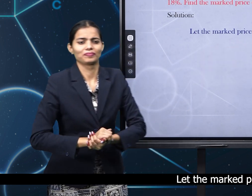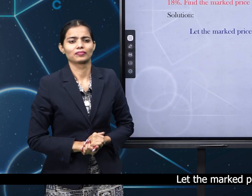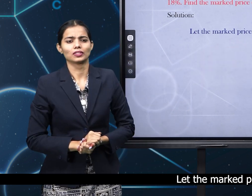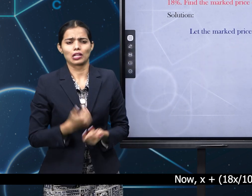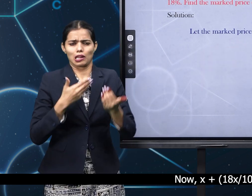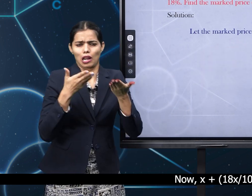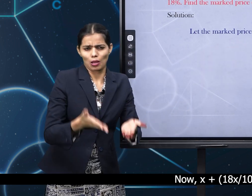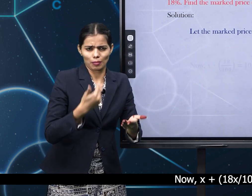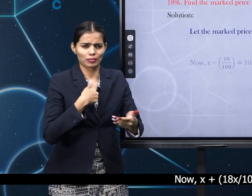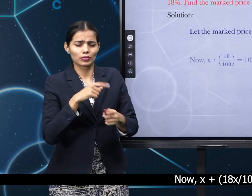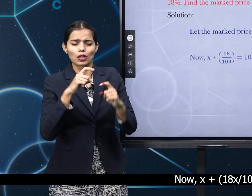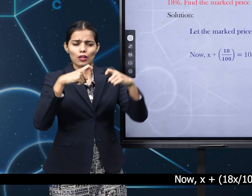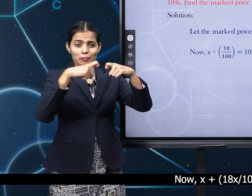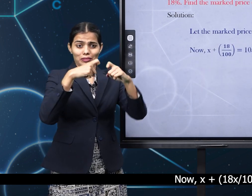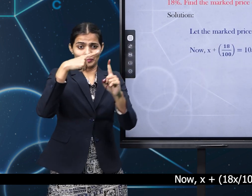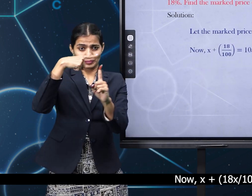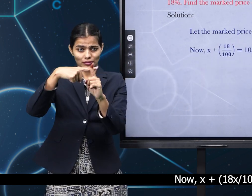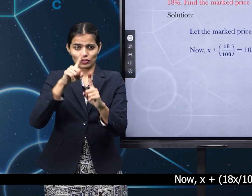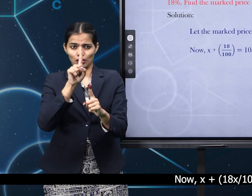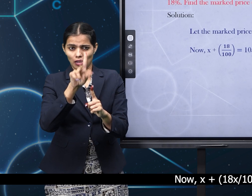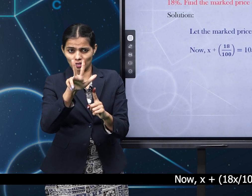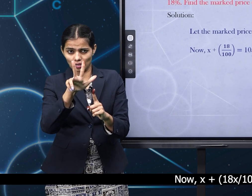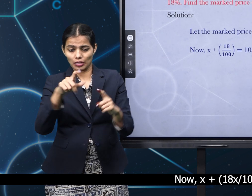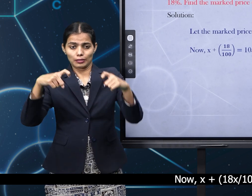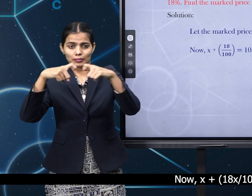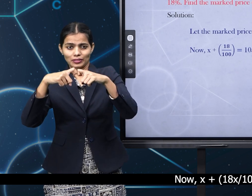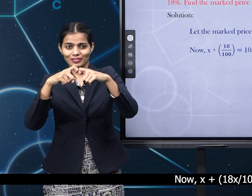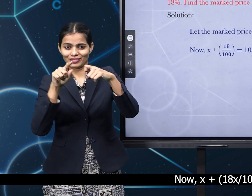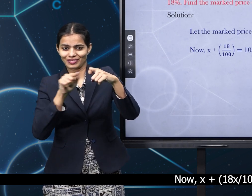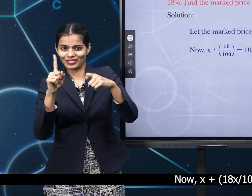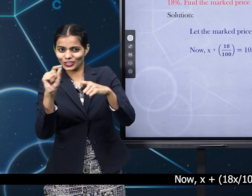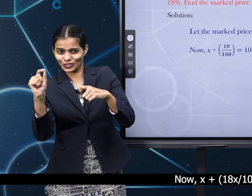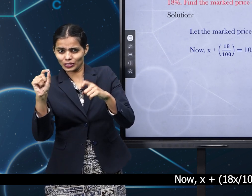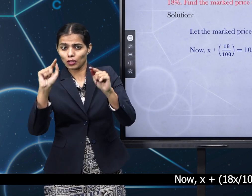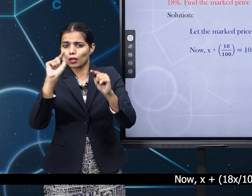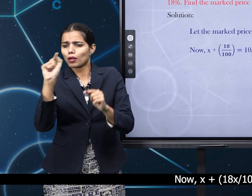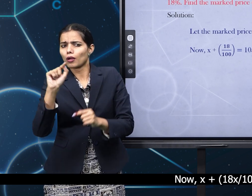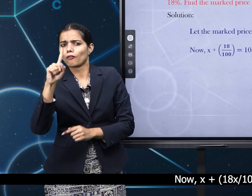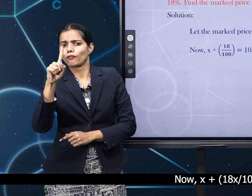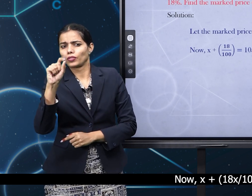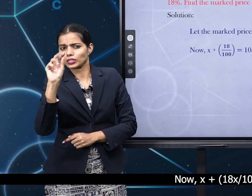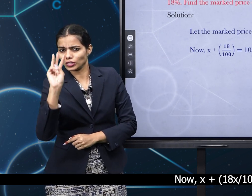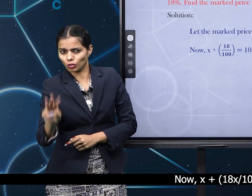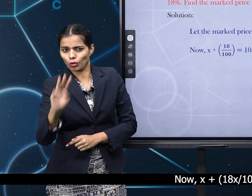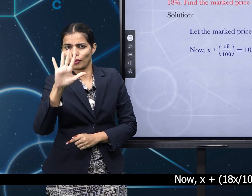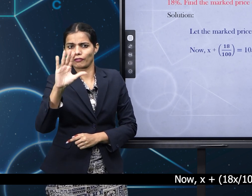Now, x plus 18x by 100 is equal to 10,502.